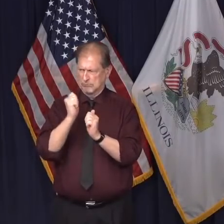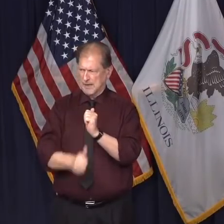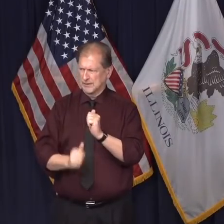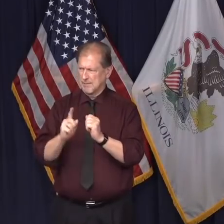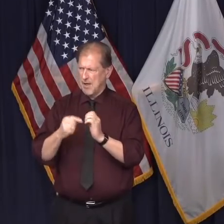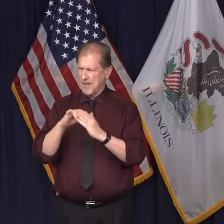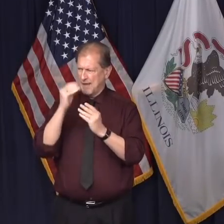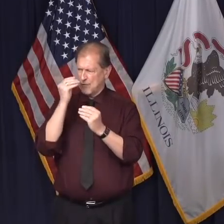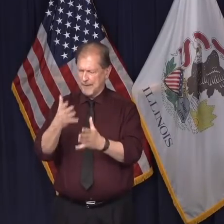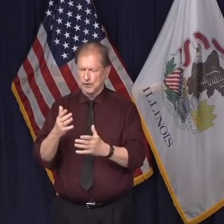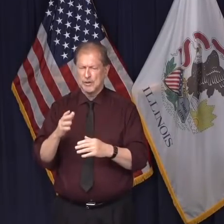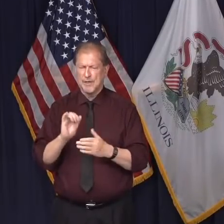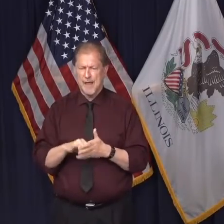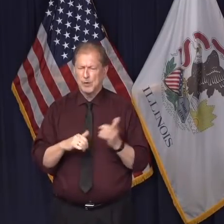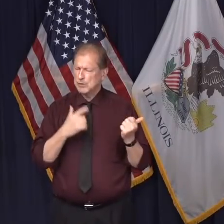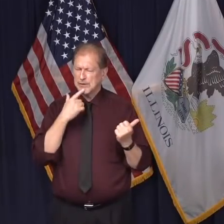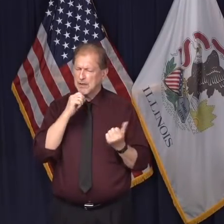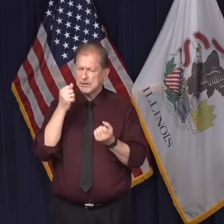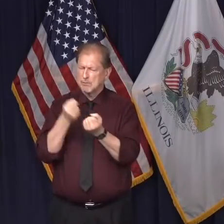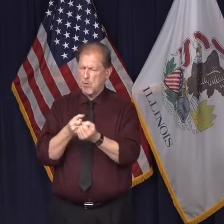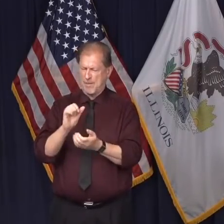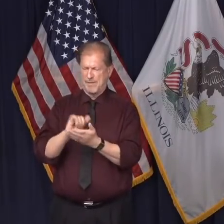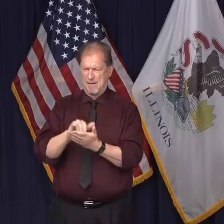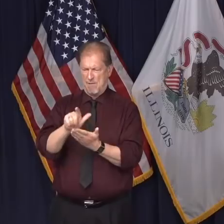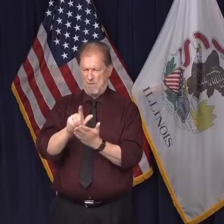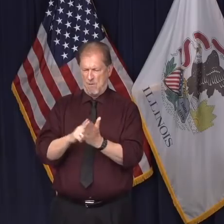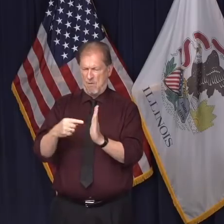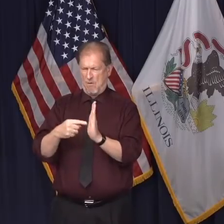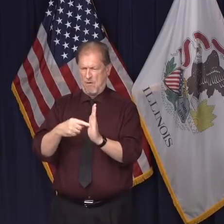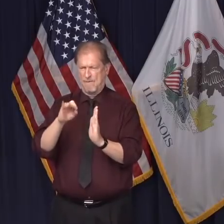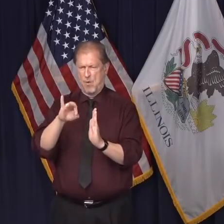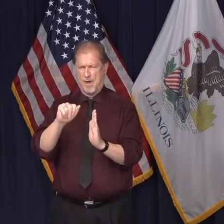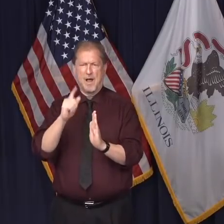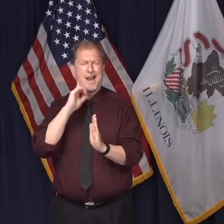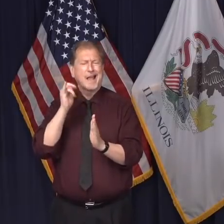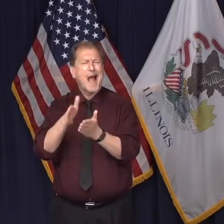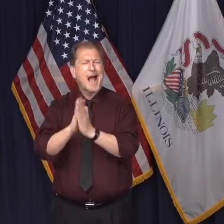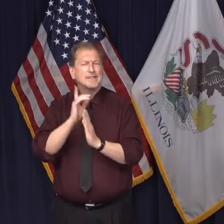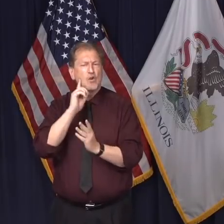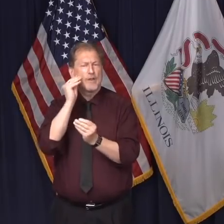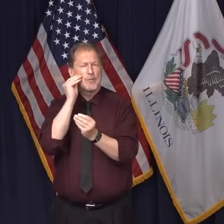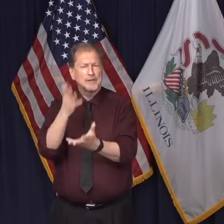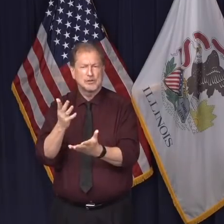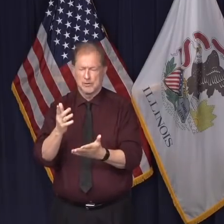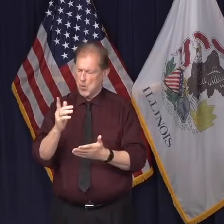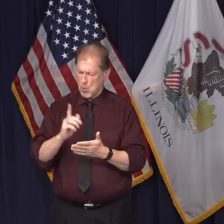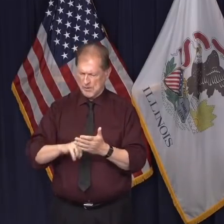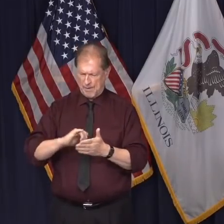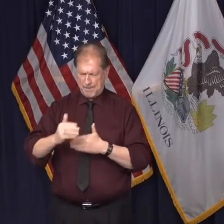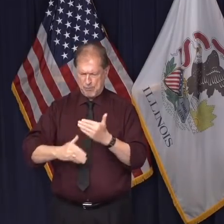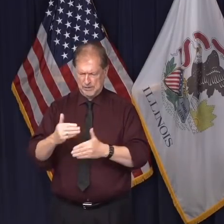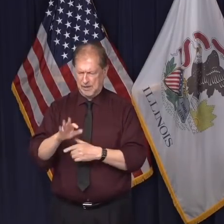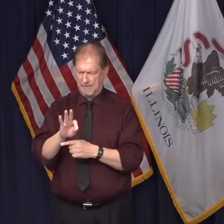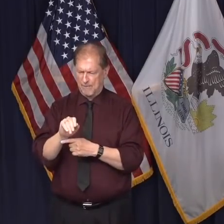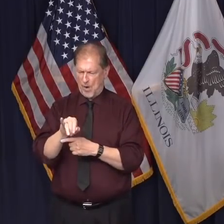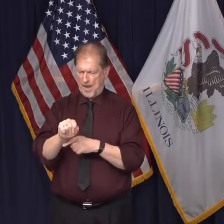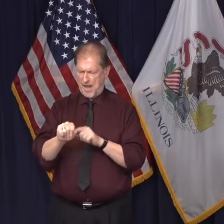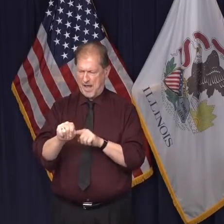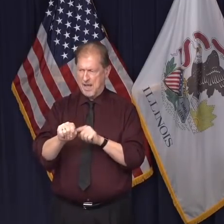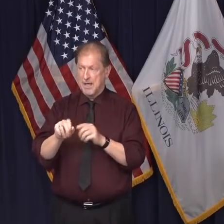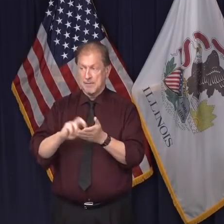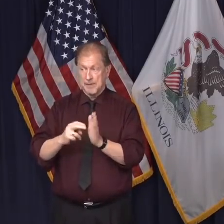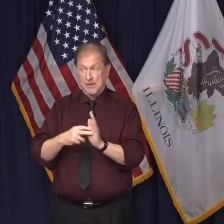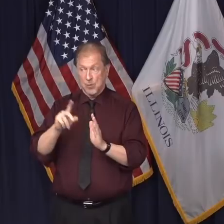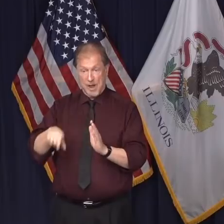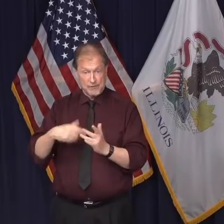said you did not support that. So can you tell reporters in the state what it will look like for the FOIA process right now? Will we have delays